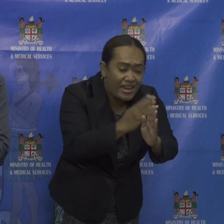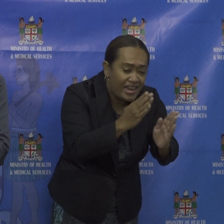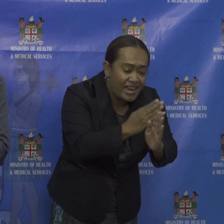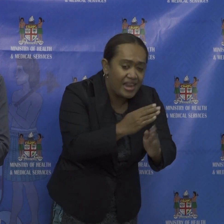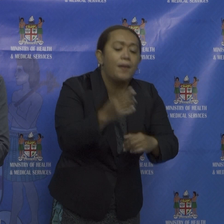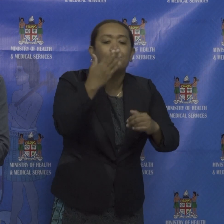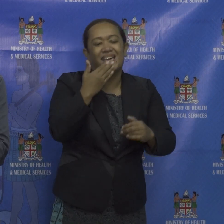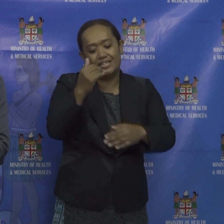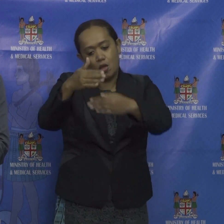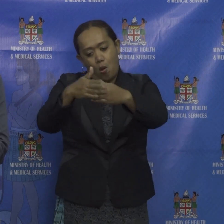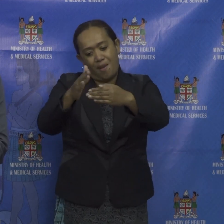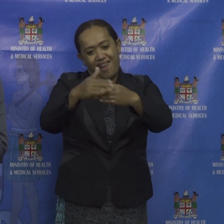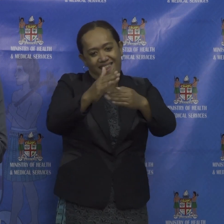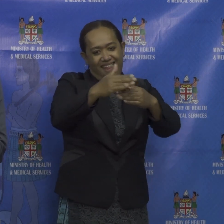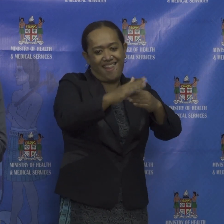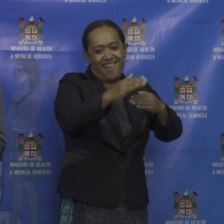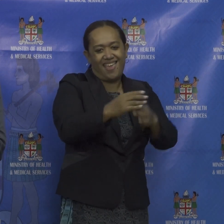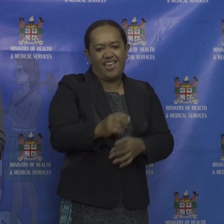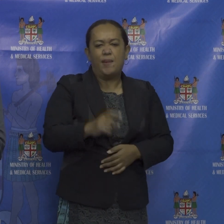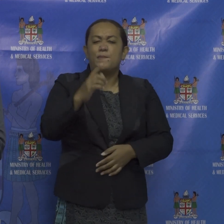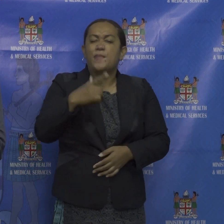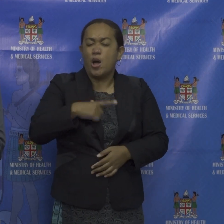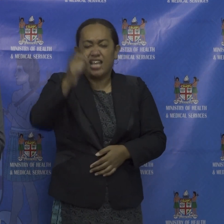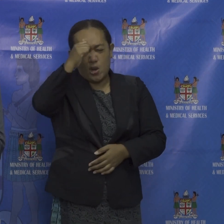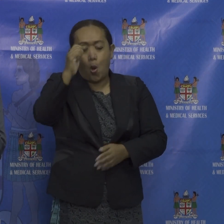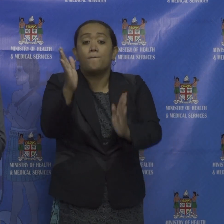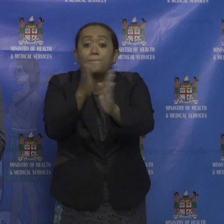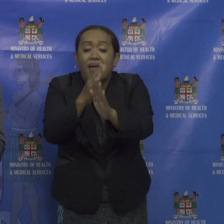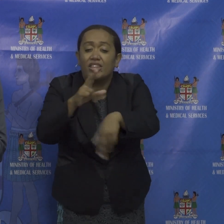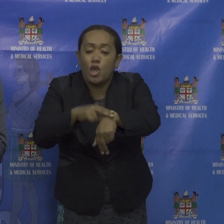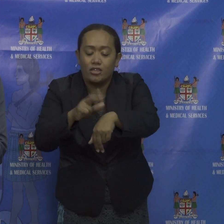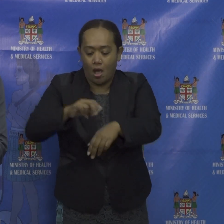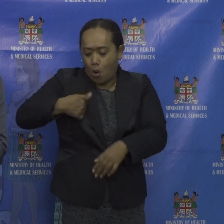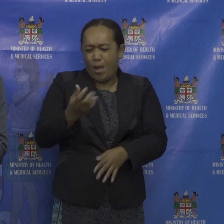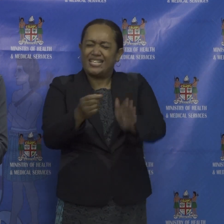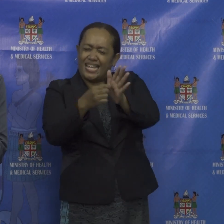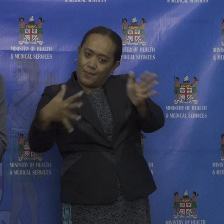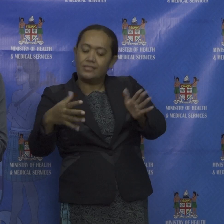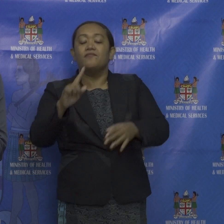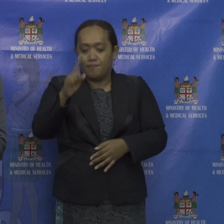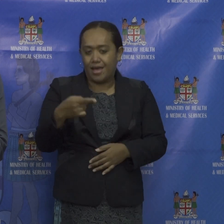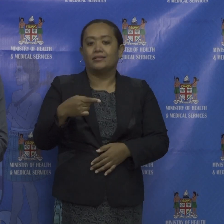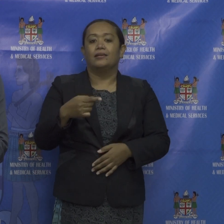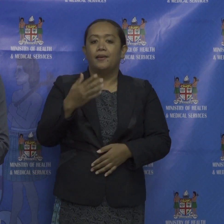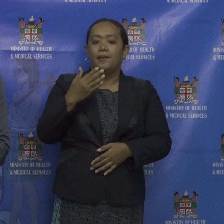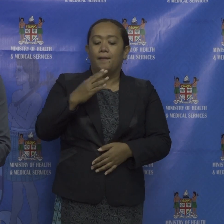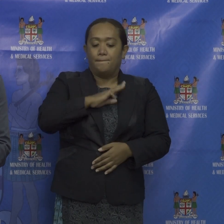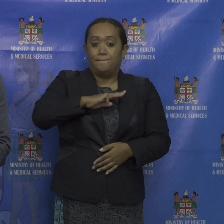afford to visit a private practitioner. Under the soon-to-be finalized arrangements,